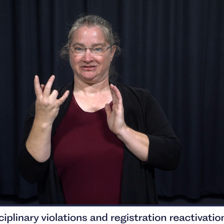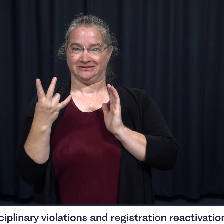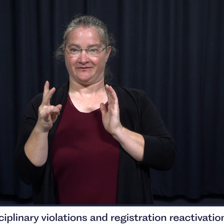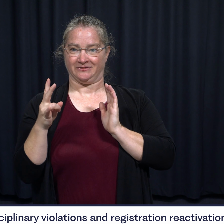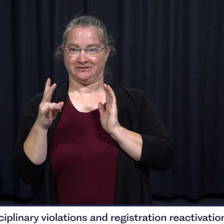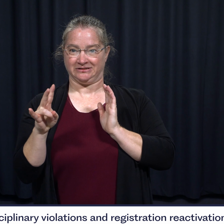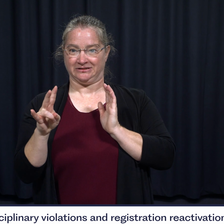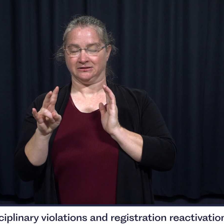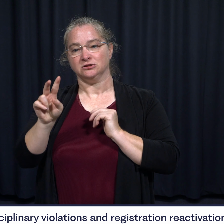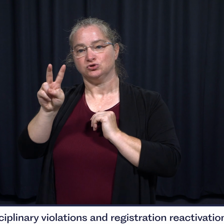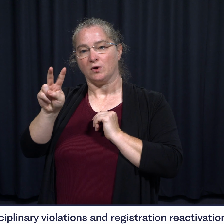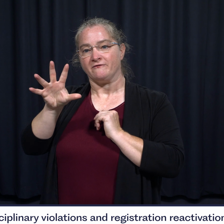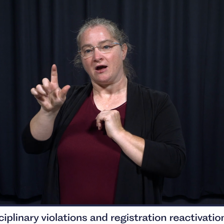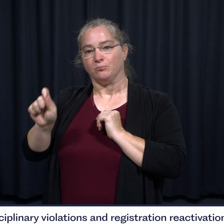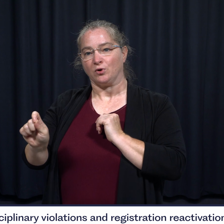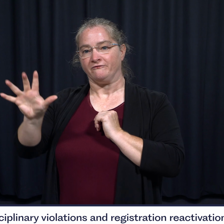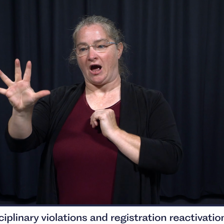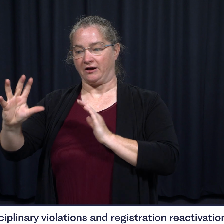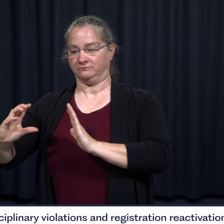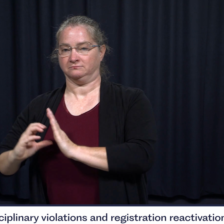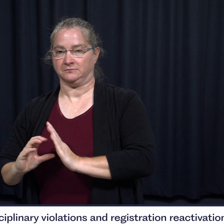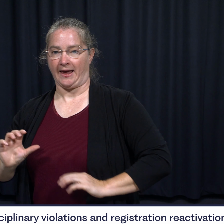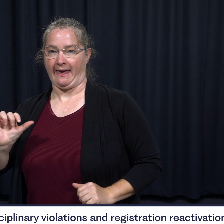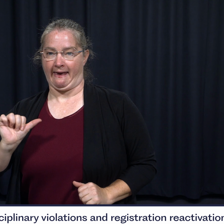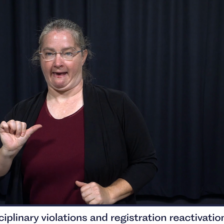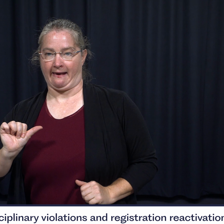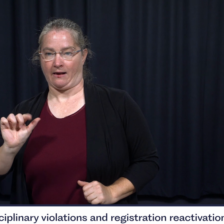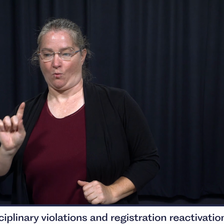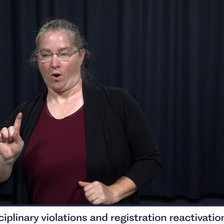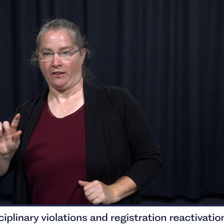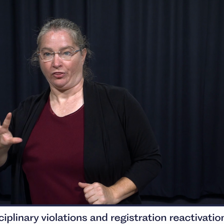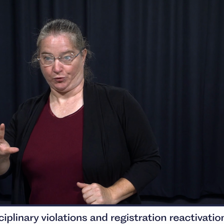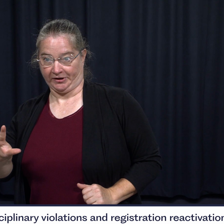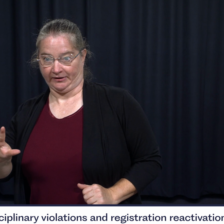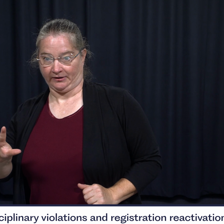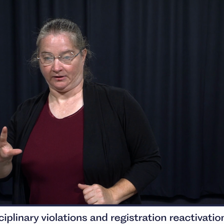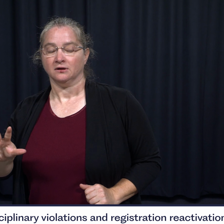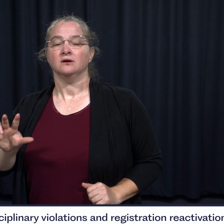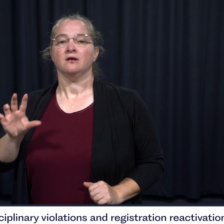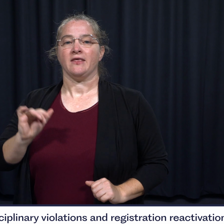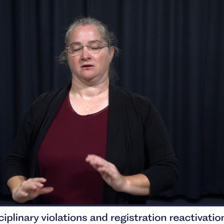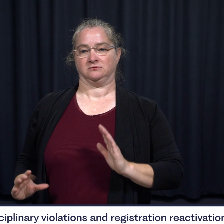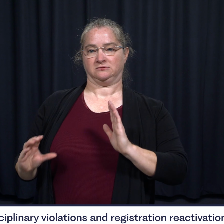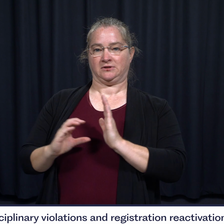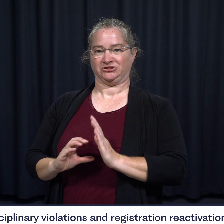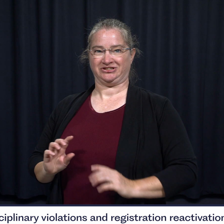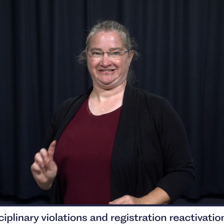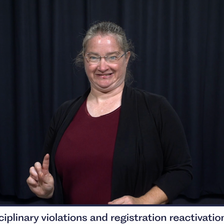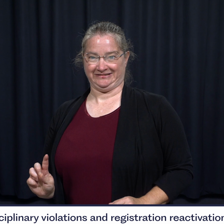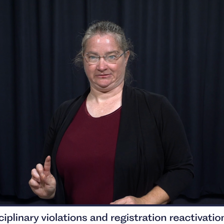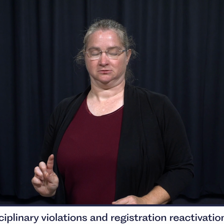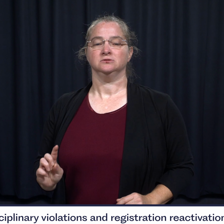1725.5, Subsection A13, Subsection D, Section